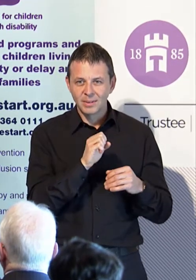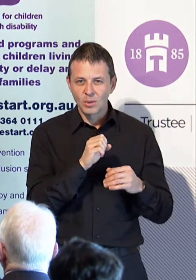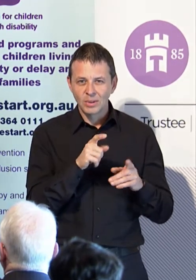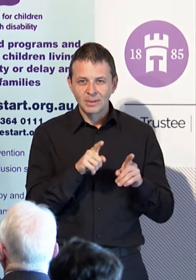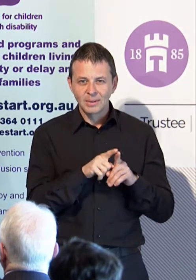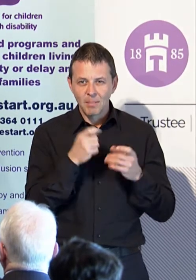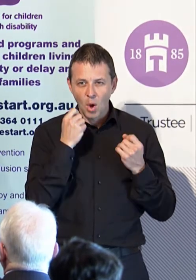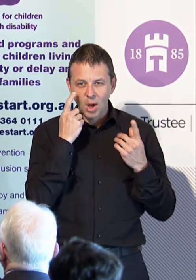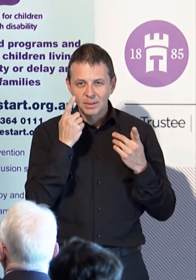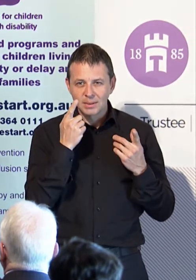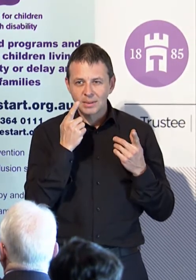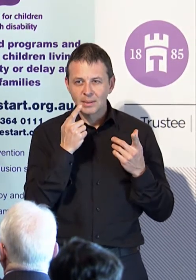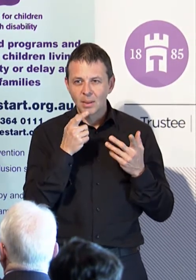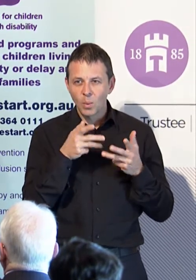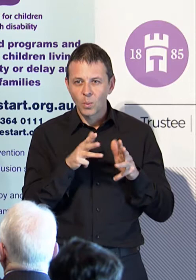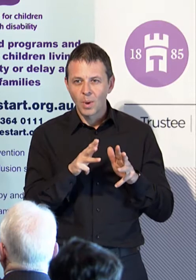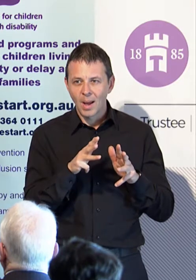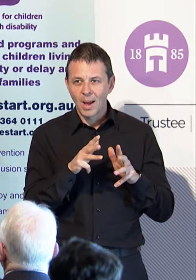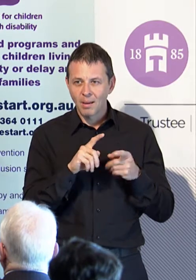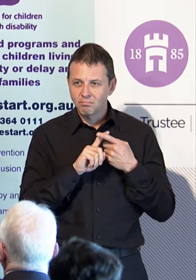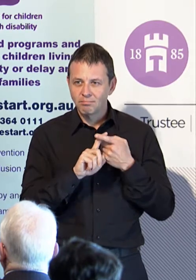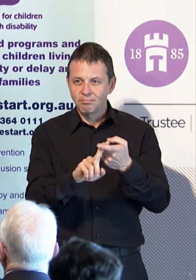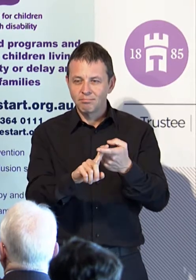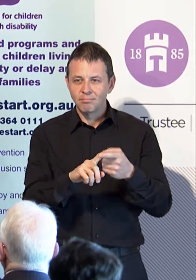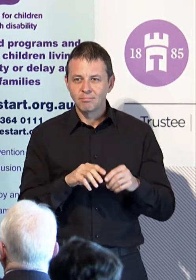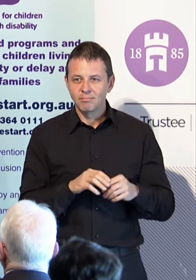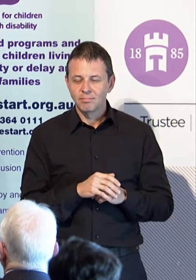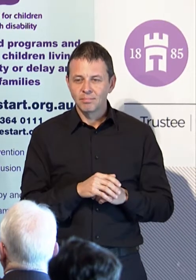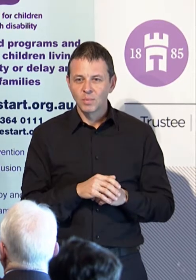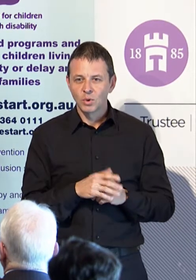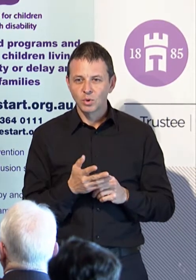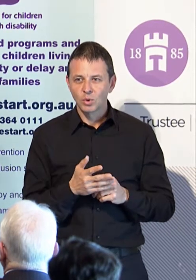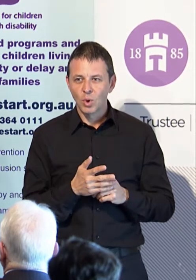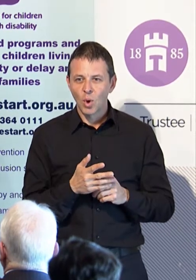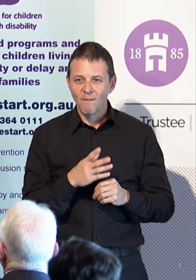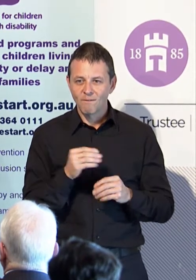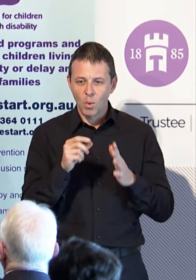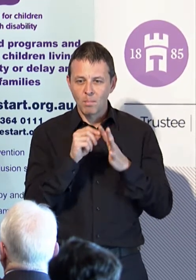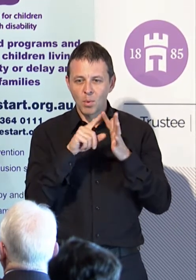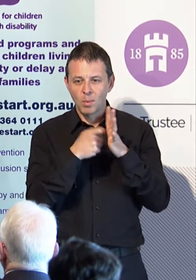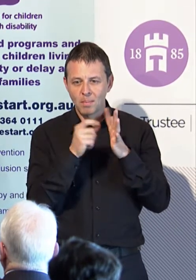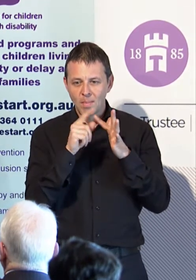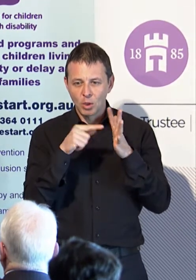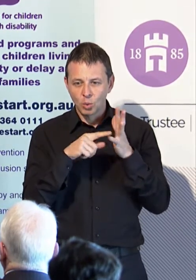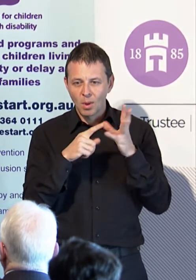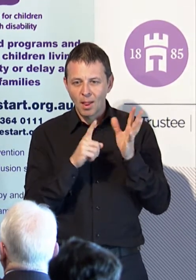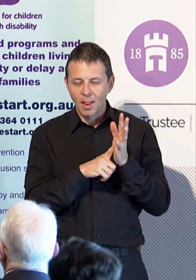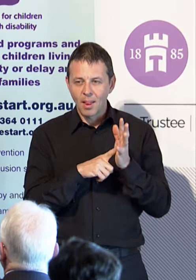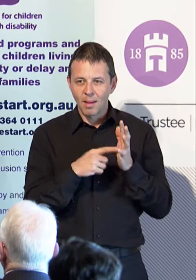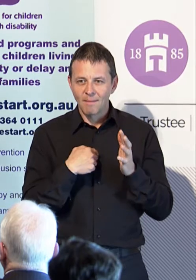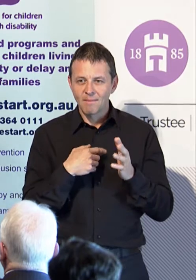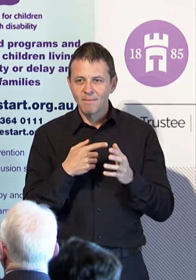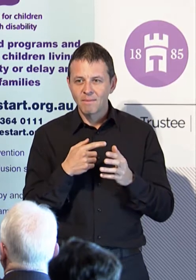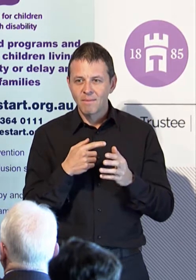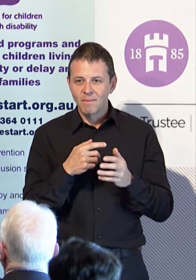the people here are, I think, enduring, which is great to see. So on behalf of Perpetual, it's a great honour and a privilege to continue to